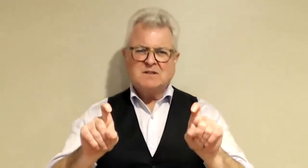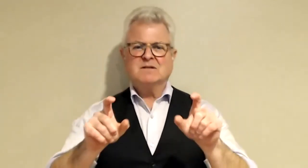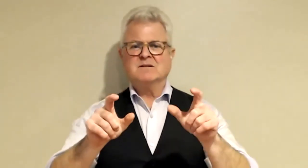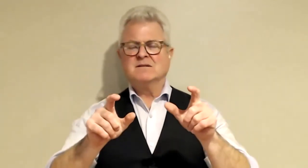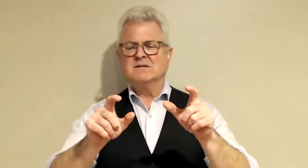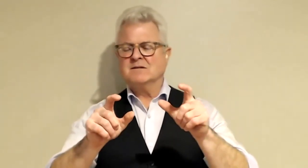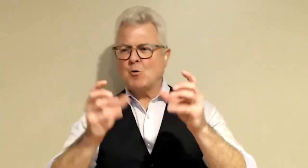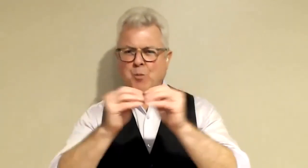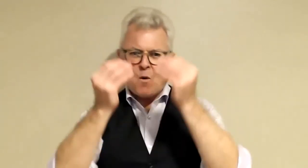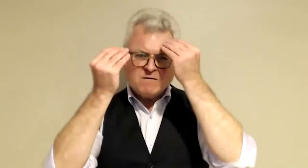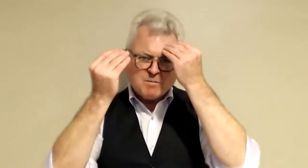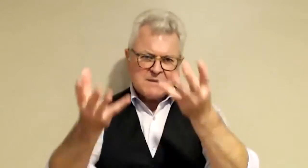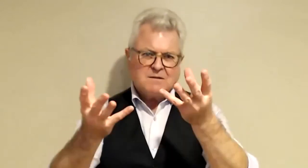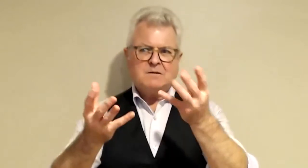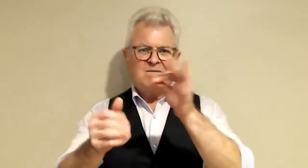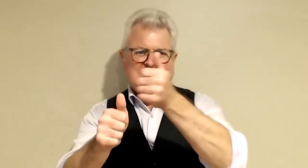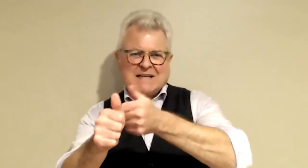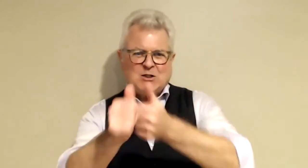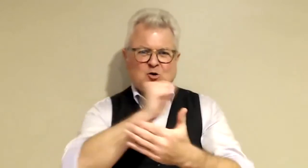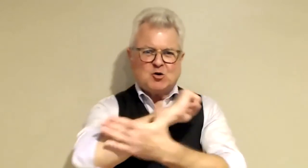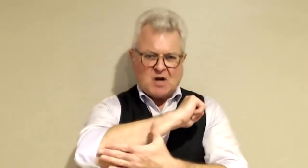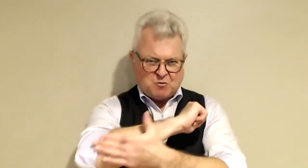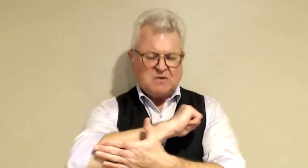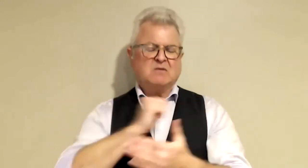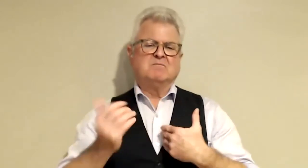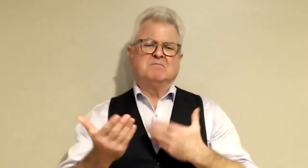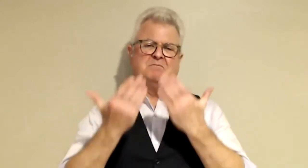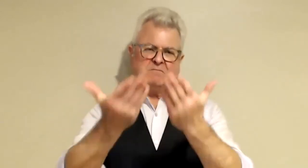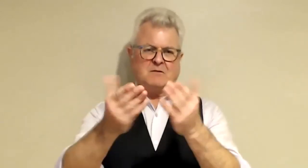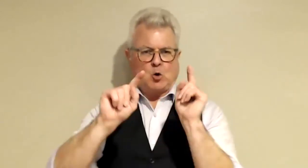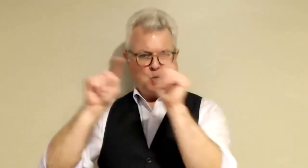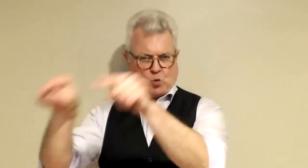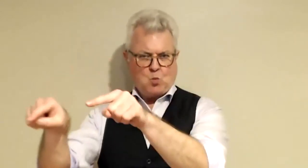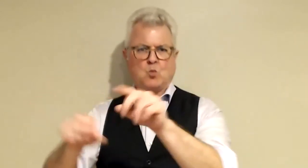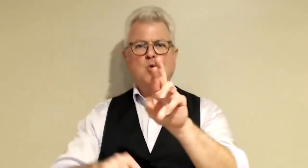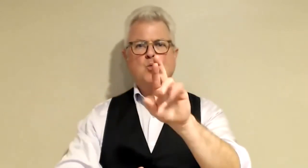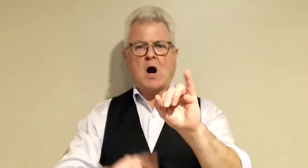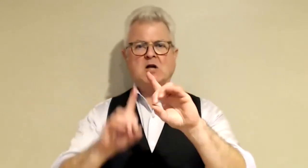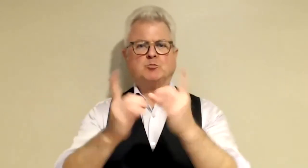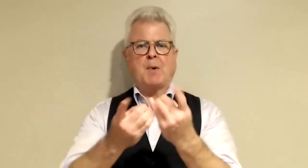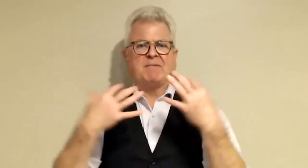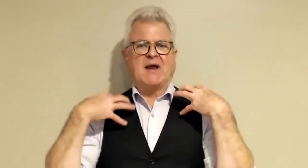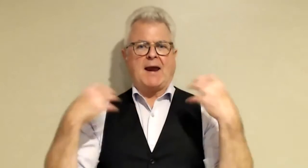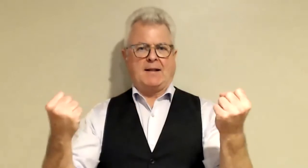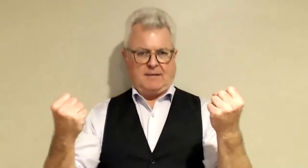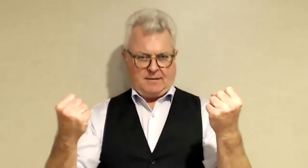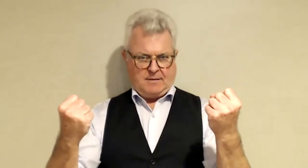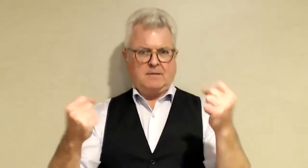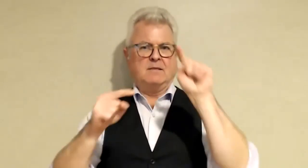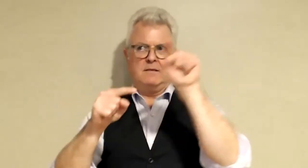If you have any questions and you need some more information in terms of how this is applicable to the countries that you are traveling, I suggest